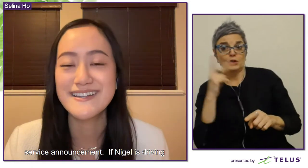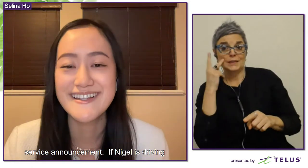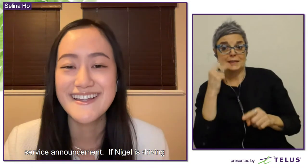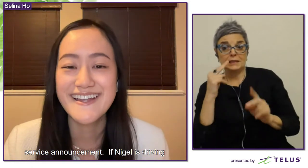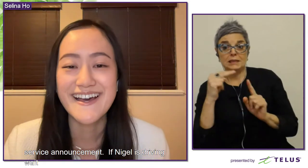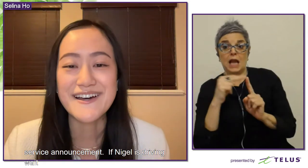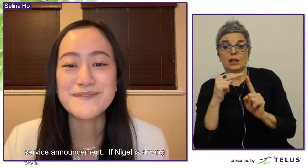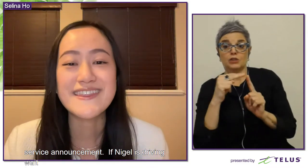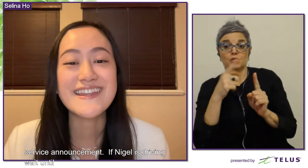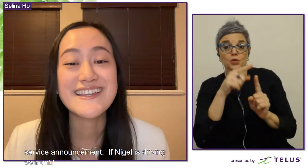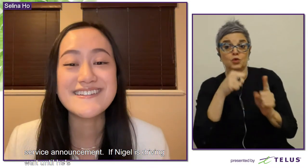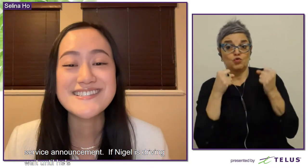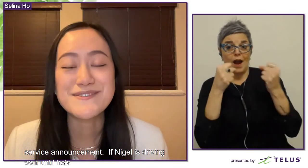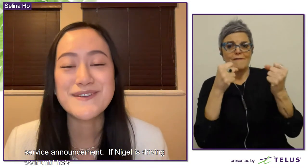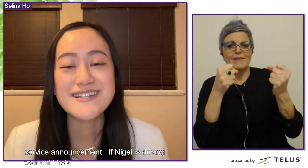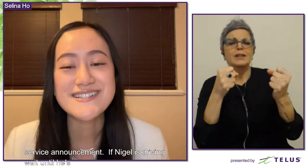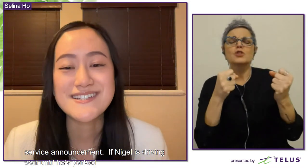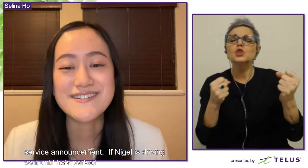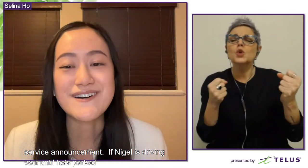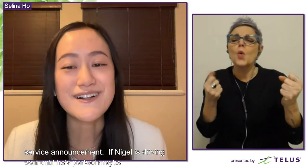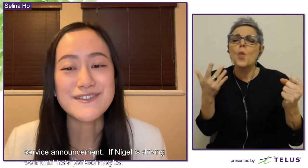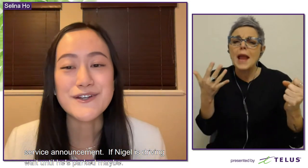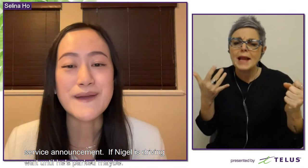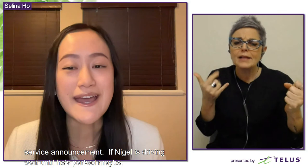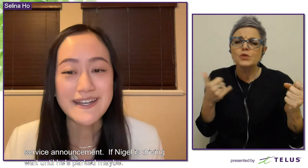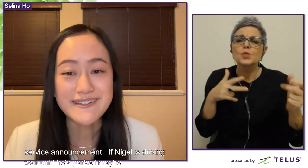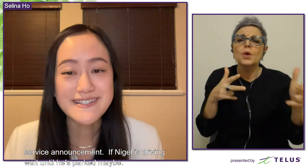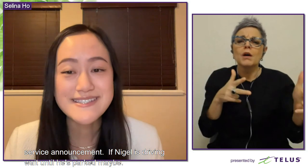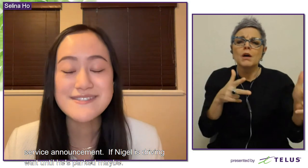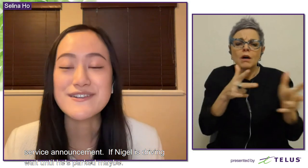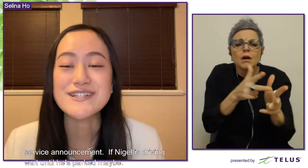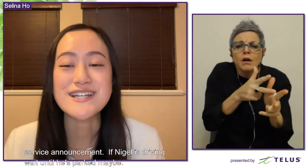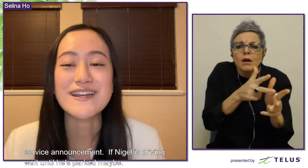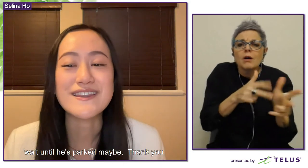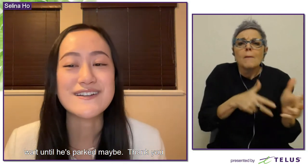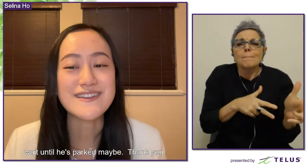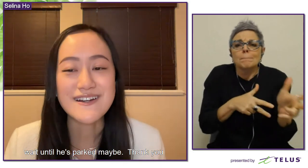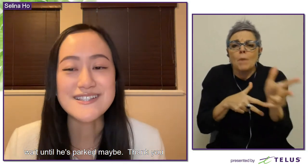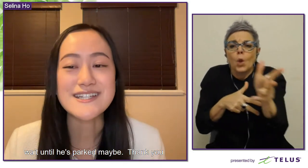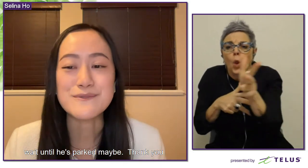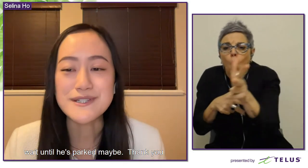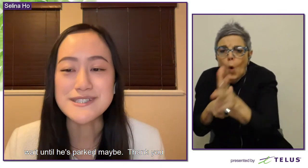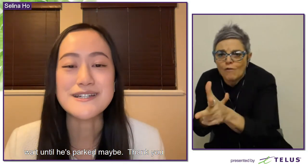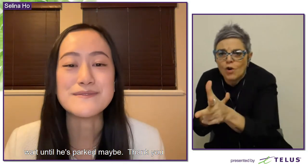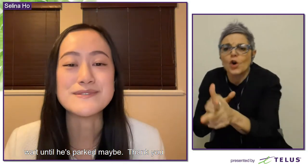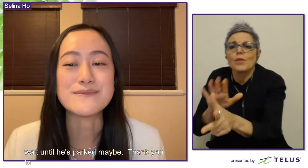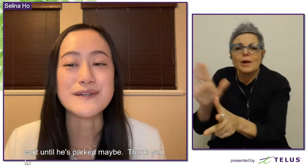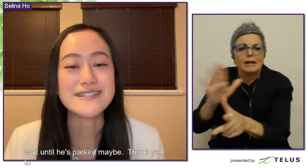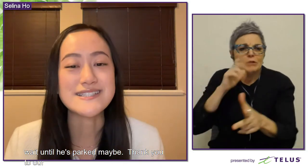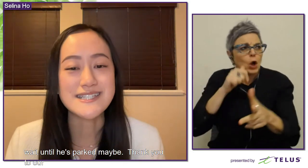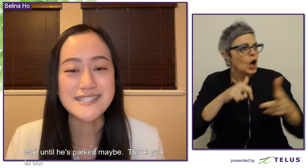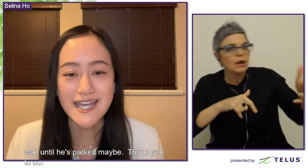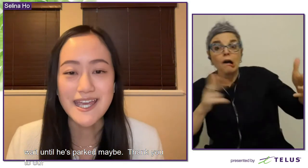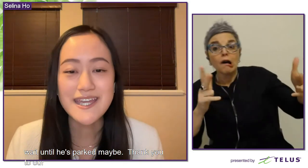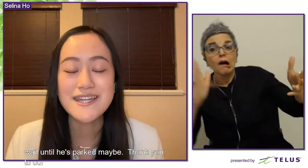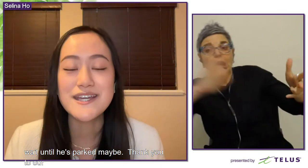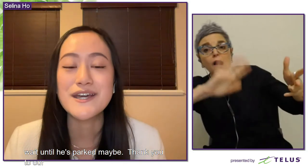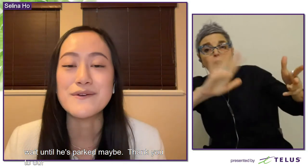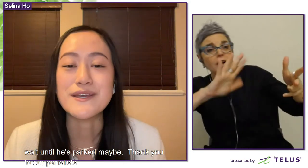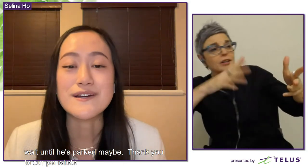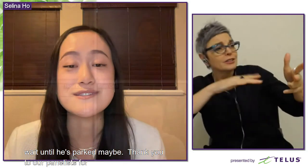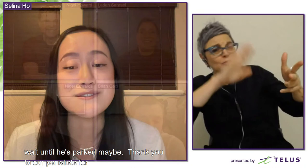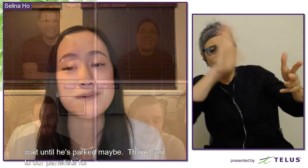maybe. But thank you so much to all of our panelists for sharing their thoughts and wisdom with us